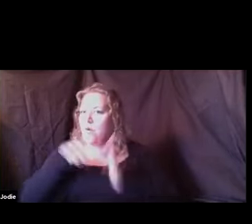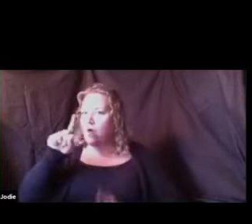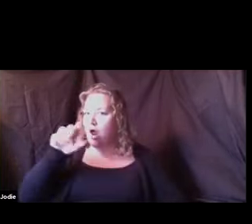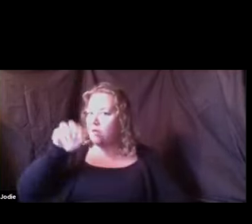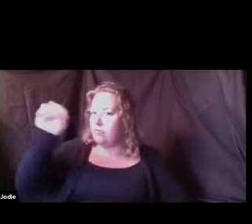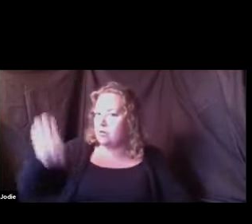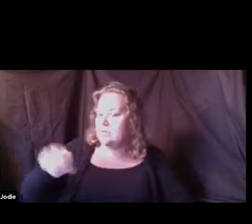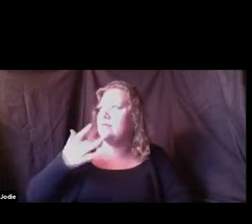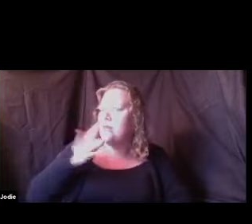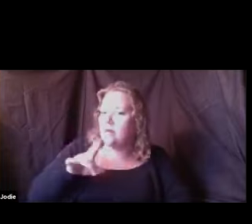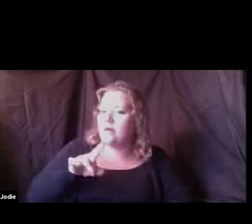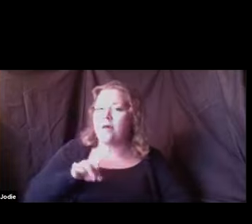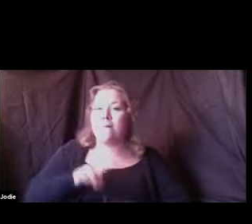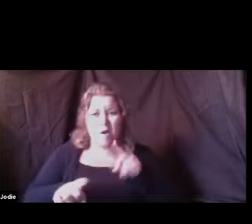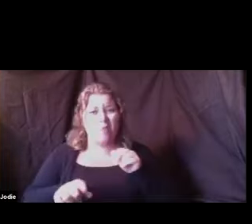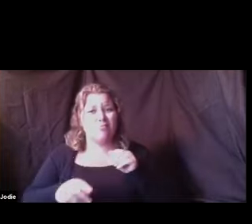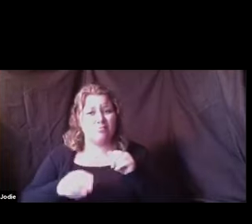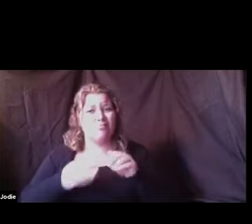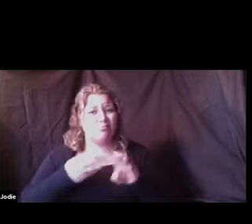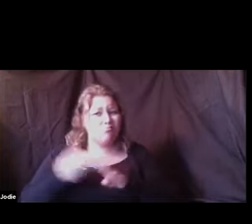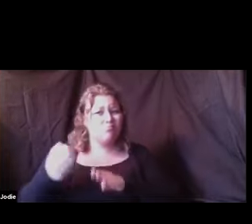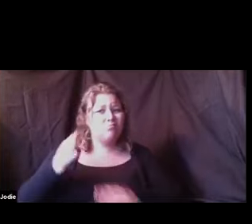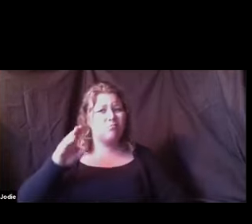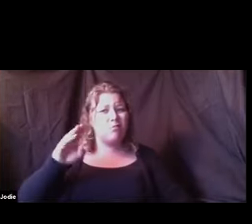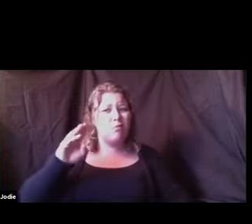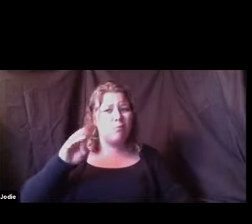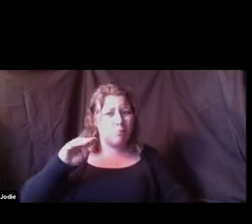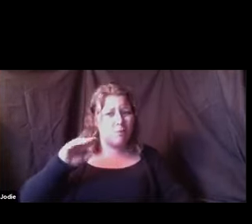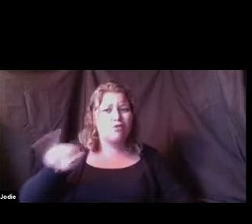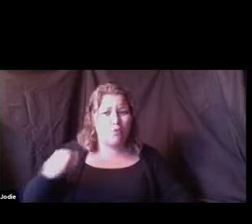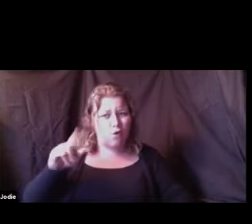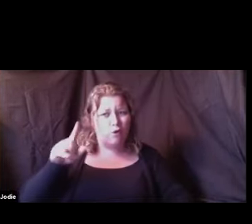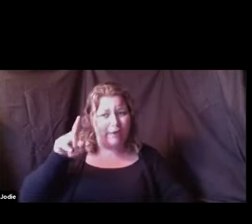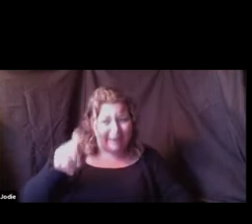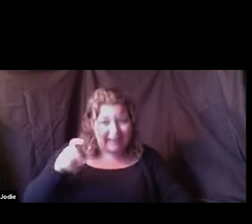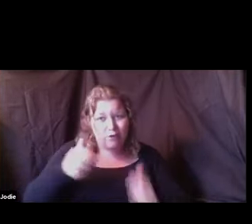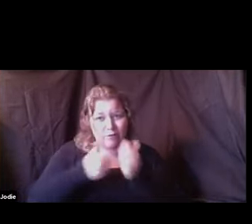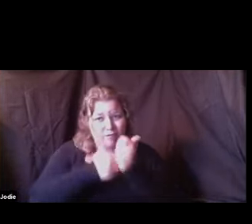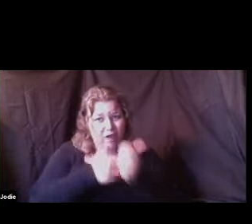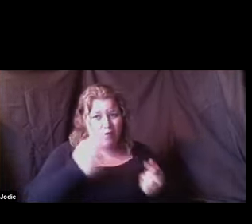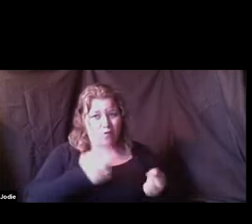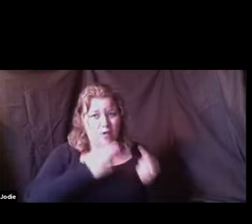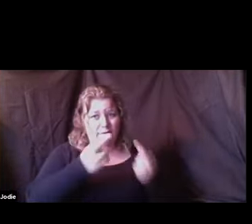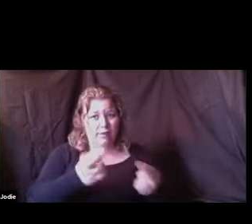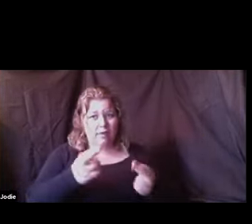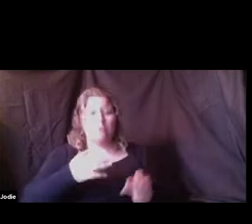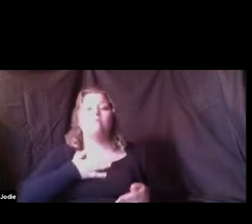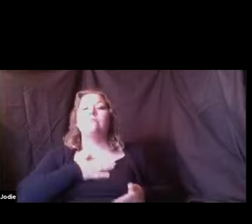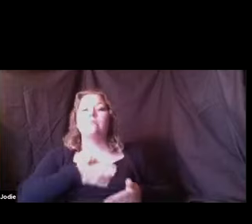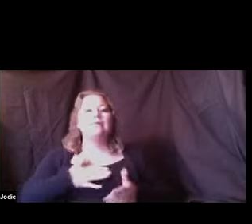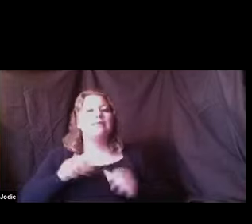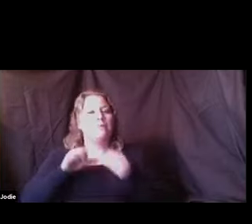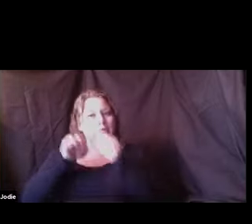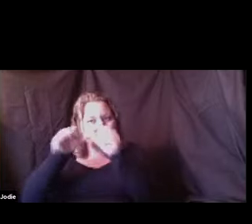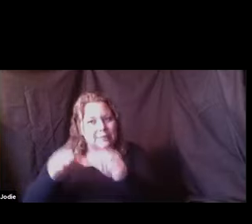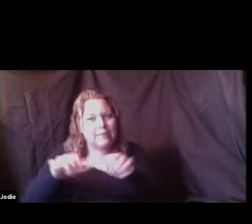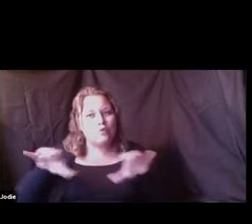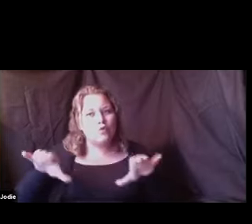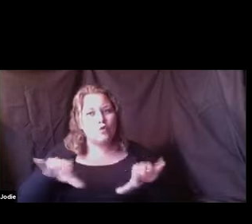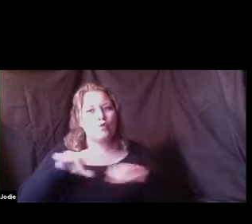And, I just can keep doing what you're doing because clearly it's